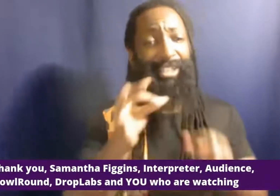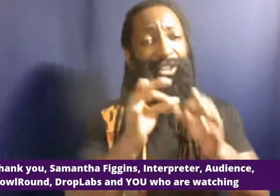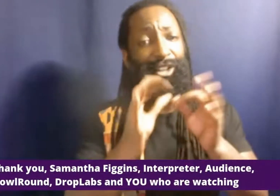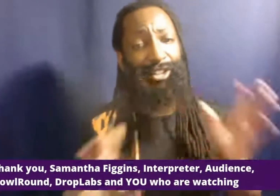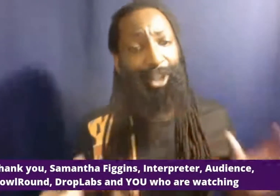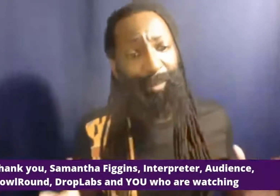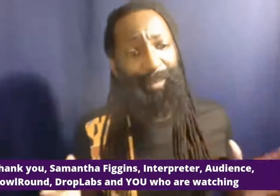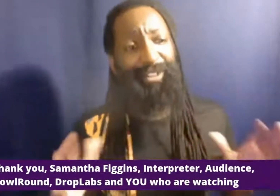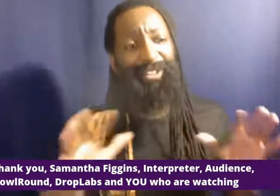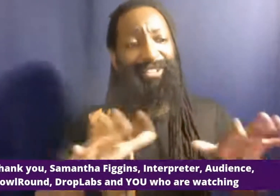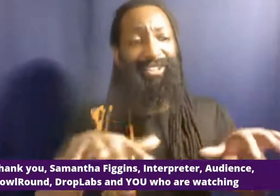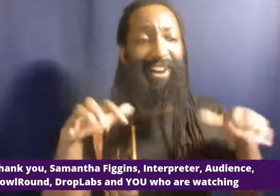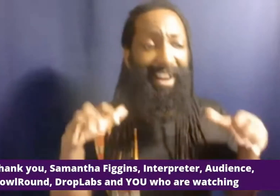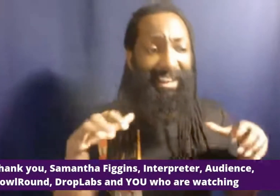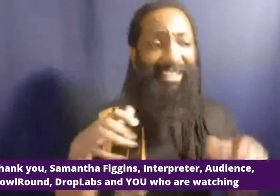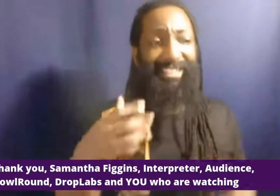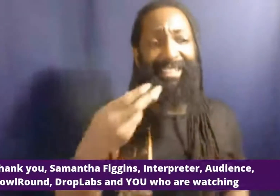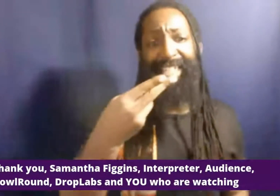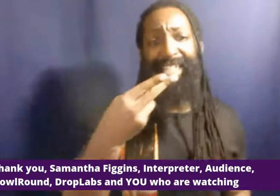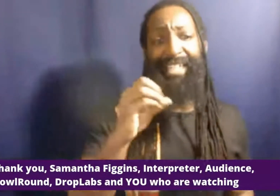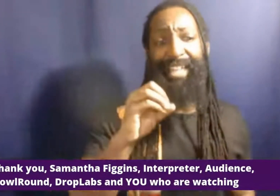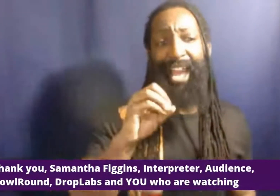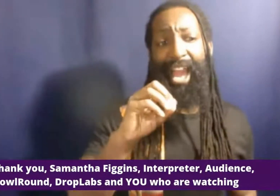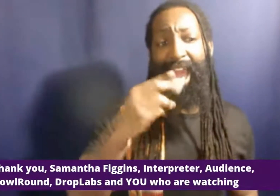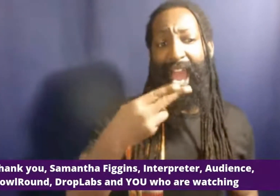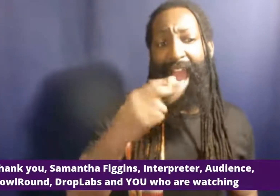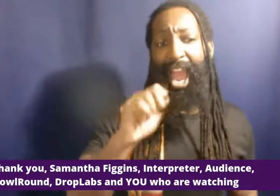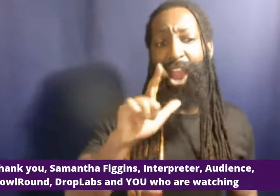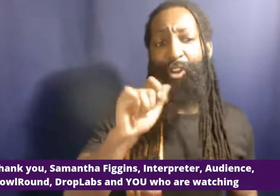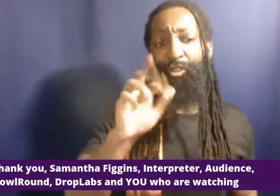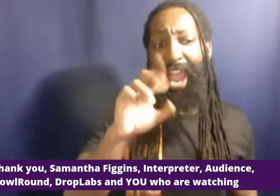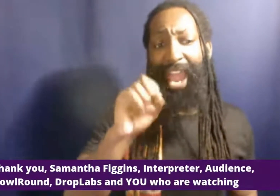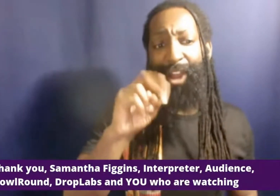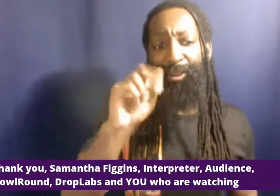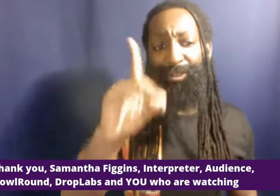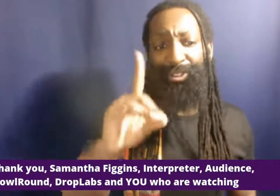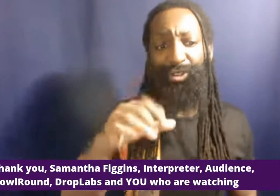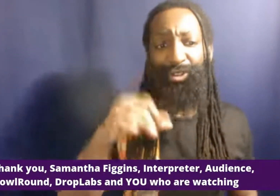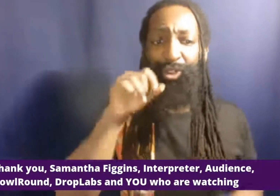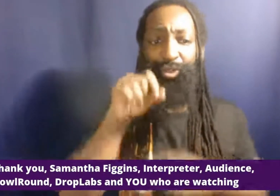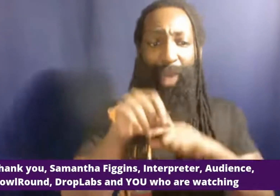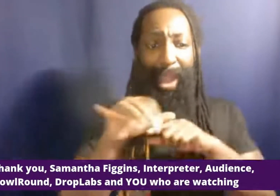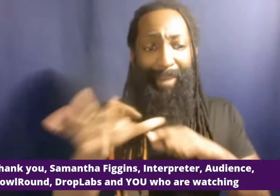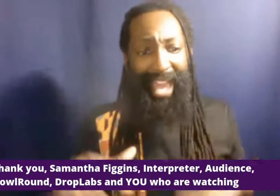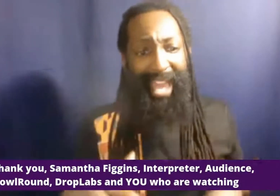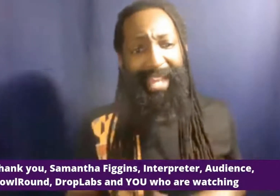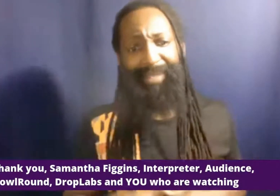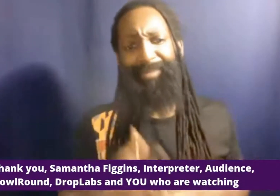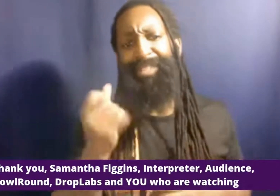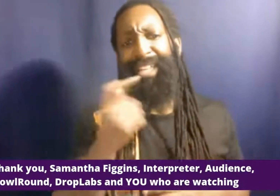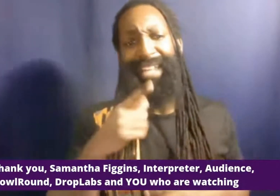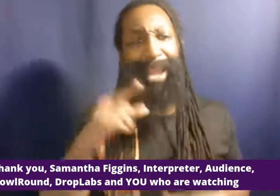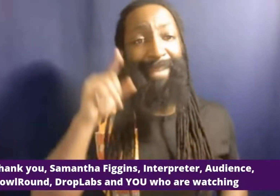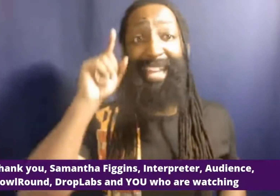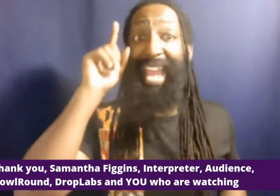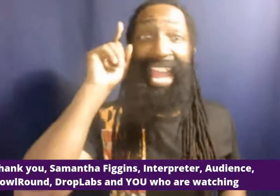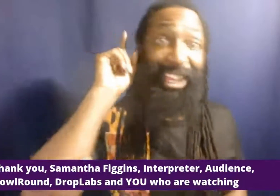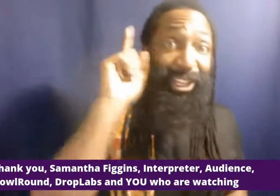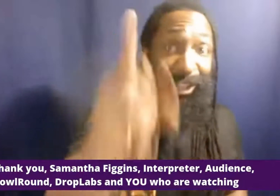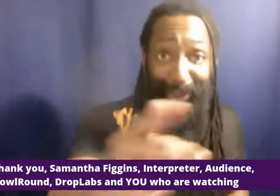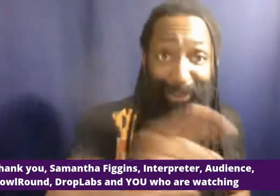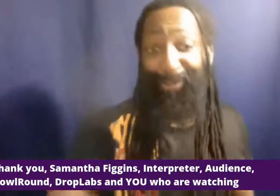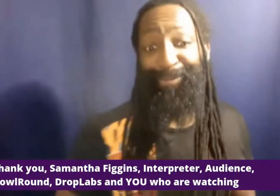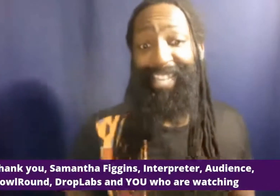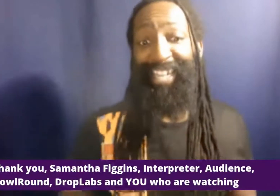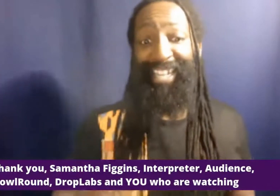Figgins, to interpreter, the audience, and how loud, blah blah. I mean,